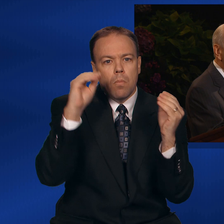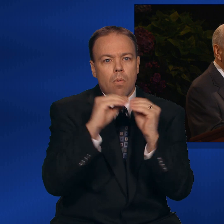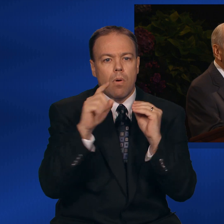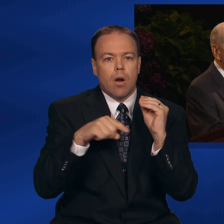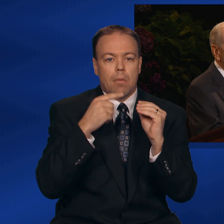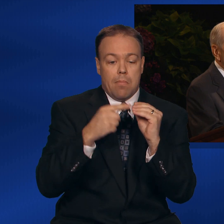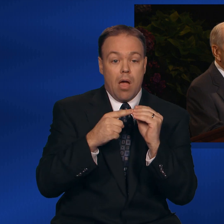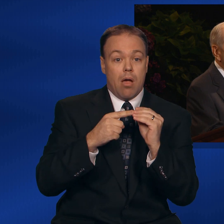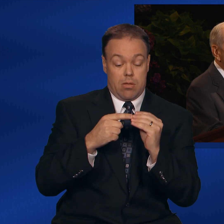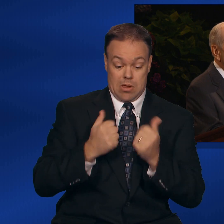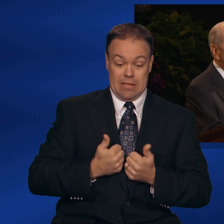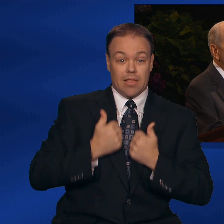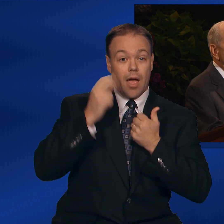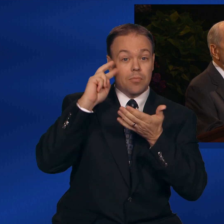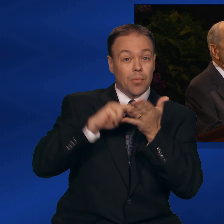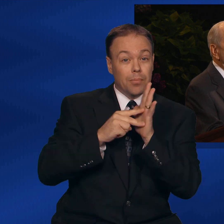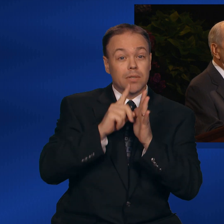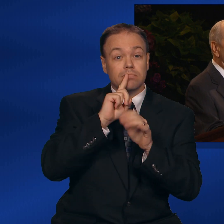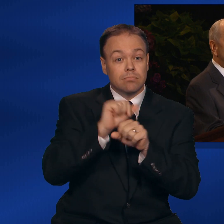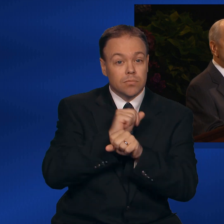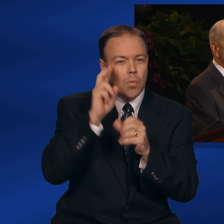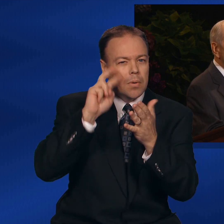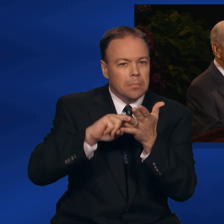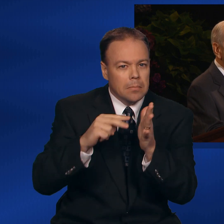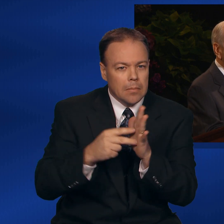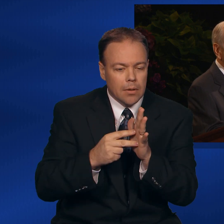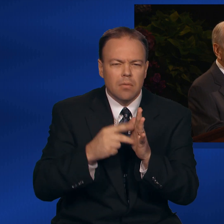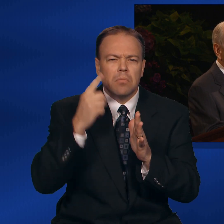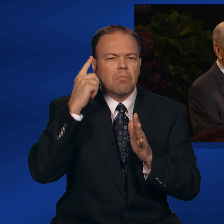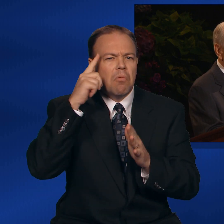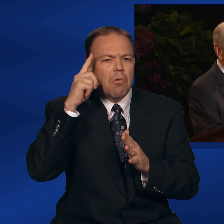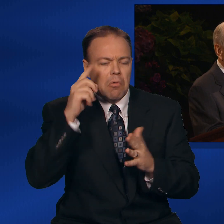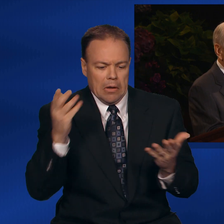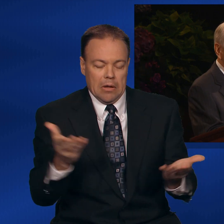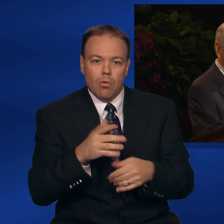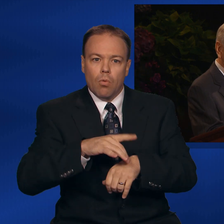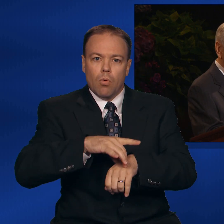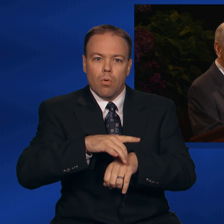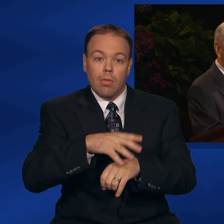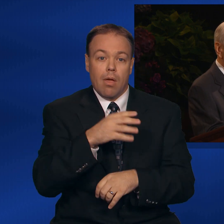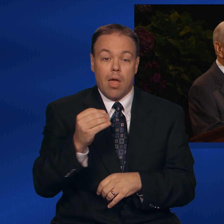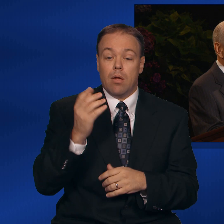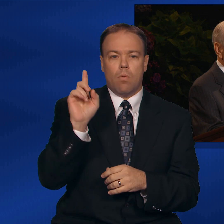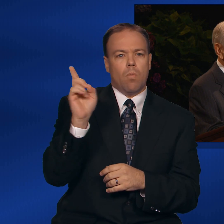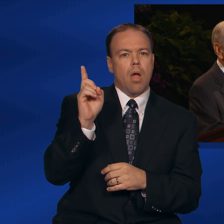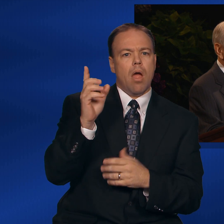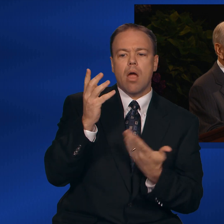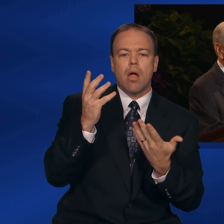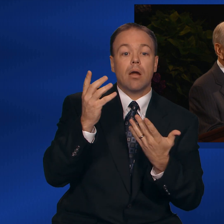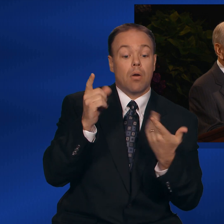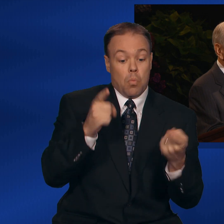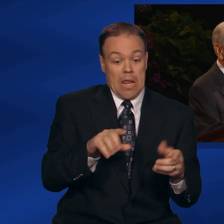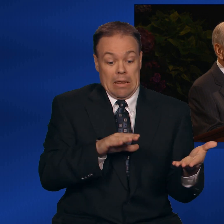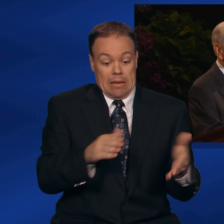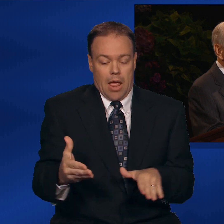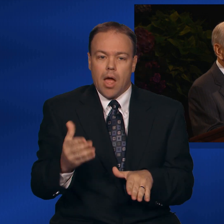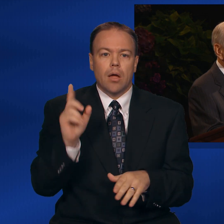true purpose of life, why you were here on earth, and where you are going after